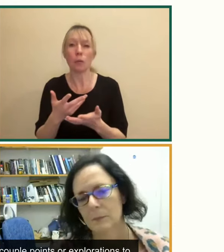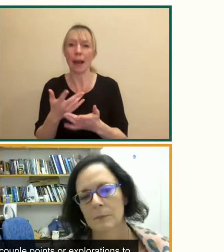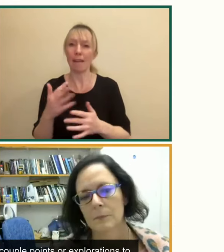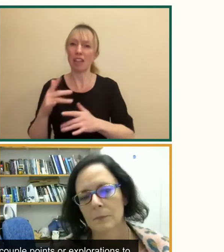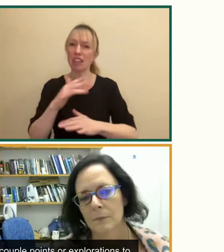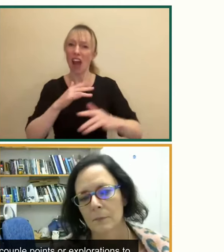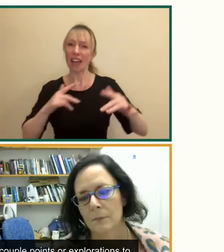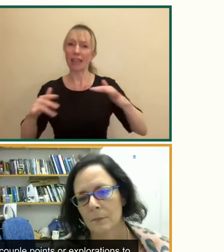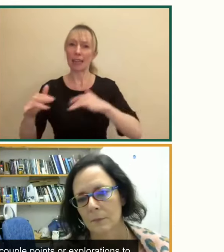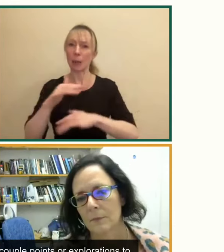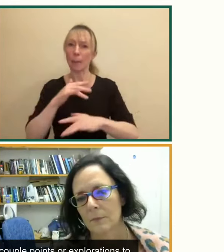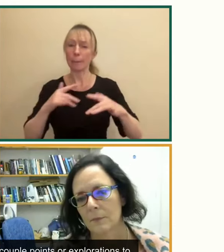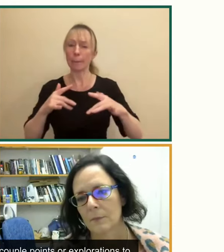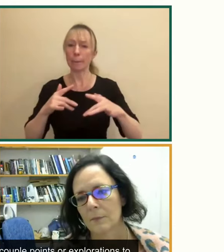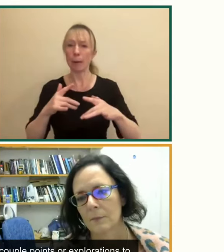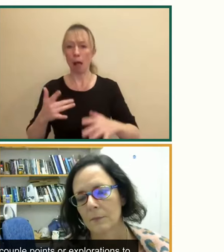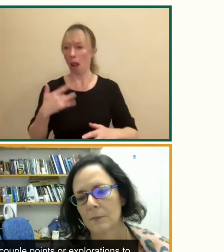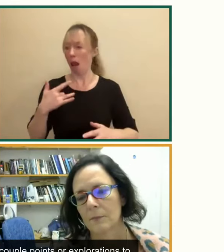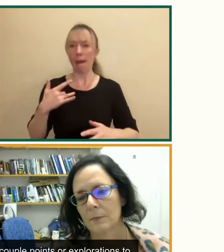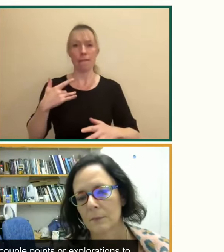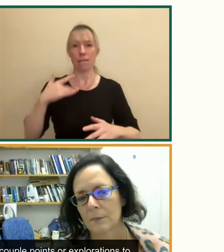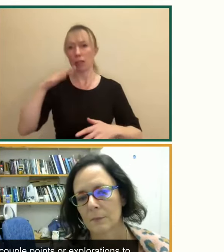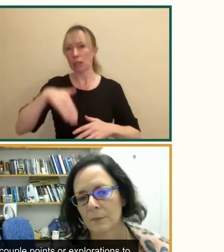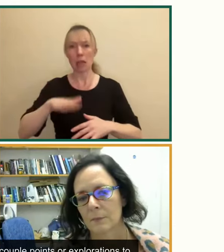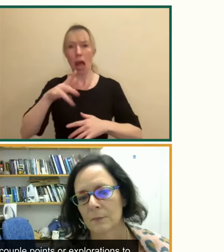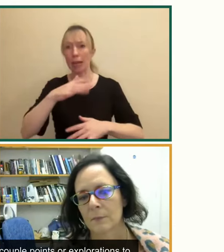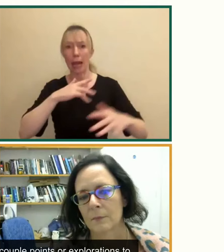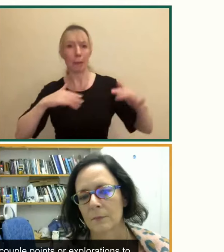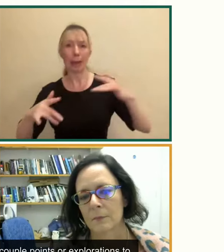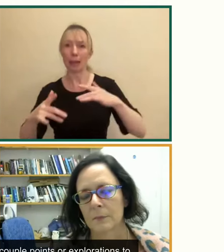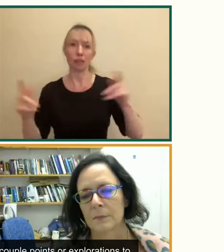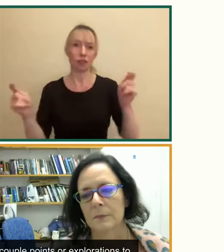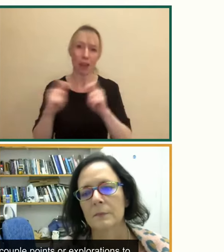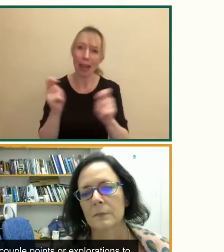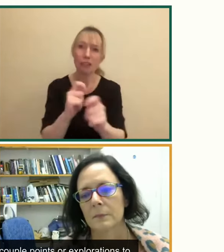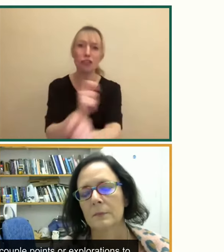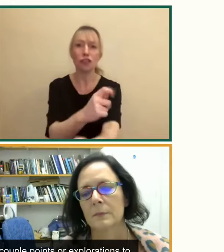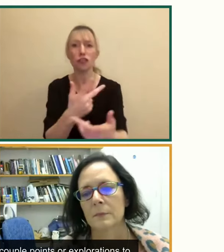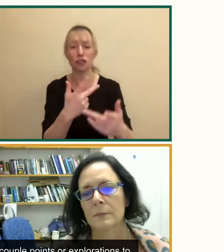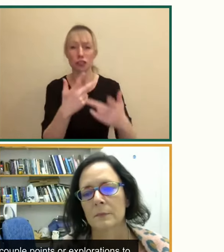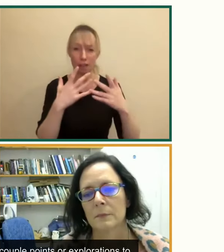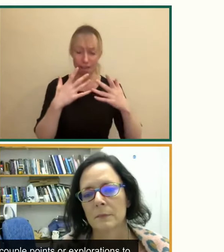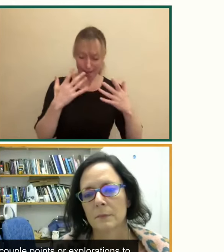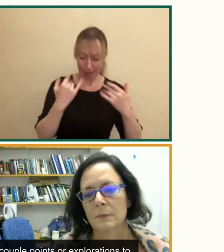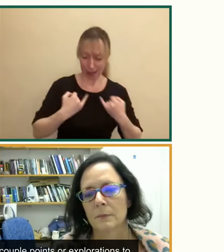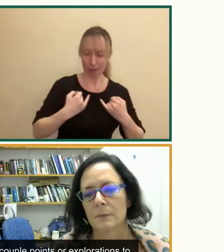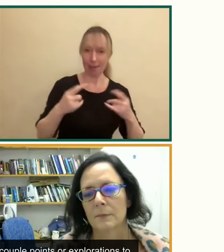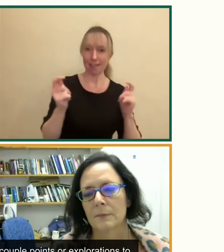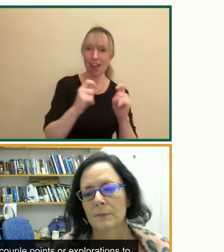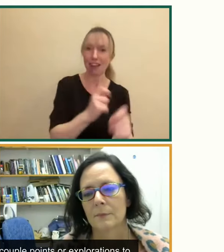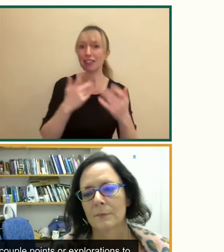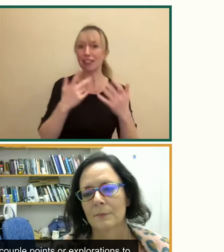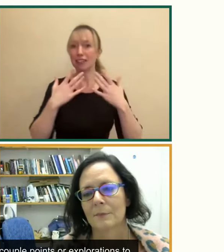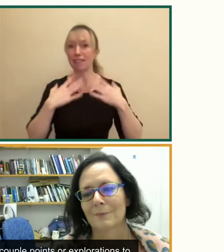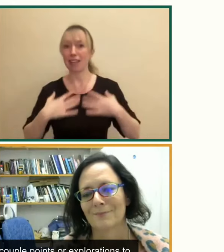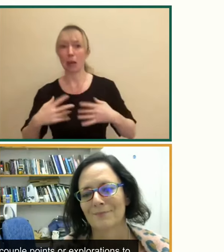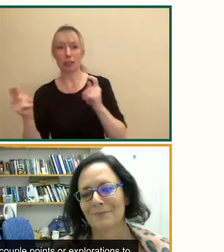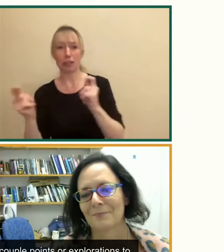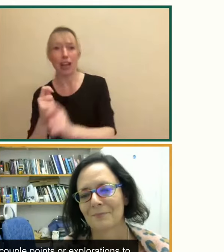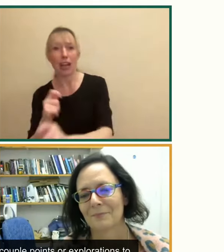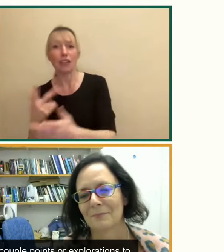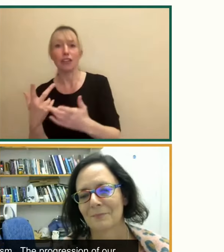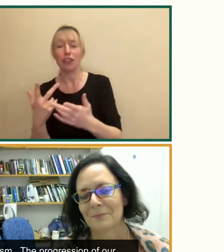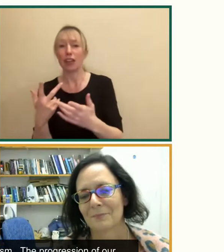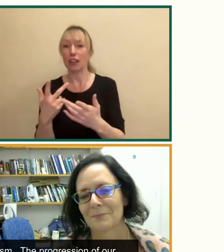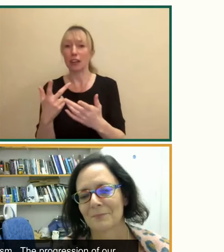lives are dynamic anyway, constantly. Illness is dynamic, physiology is dynamic, the progression of our lives is dynamic. None of us are